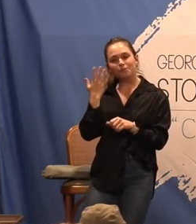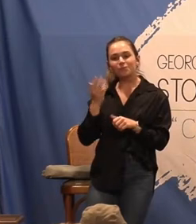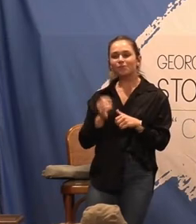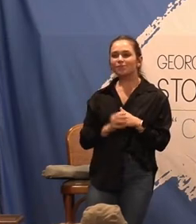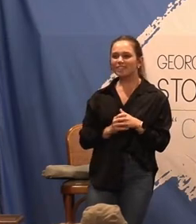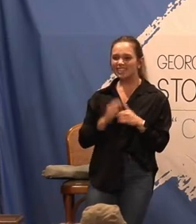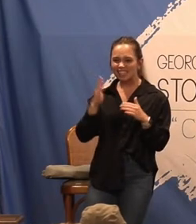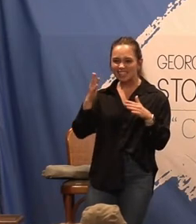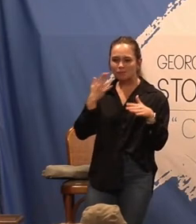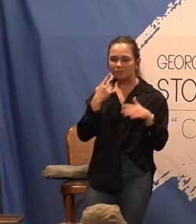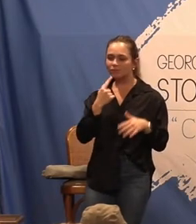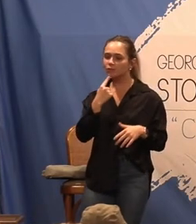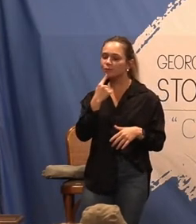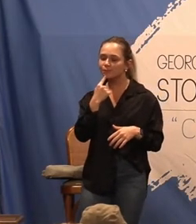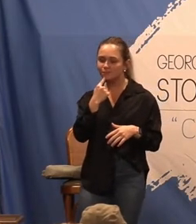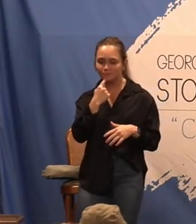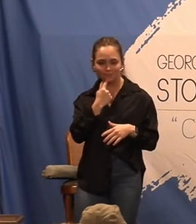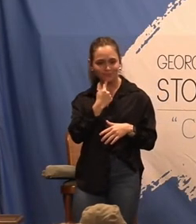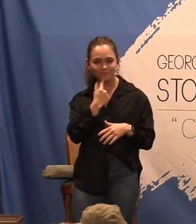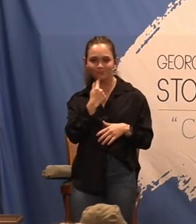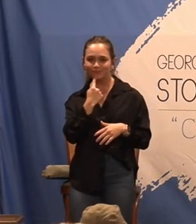It's the smell of suffering.